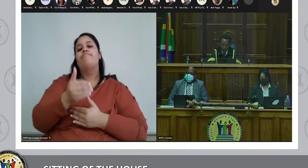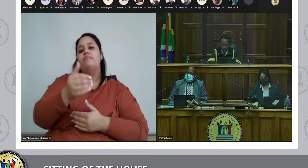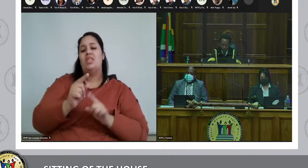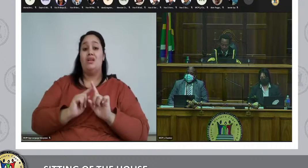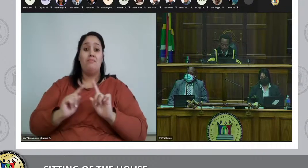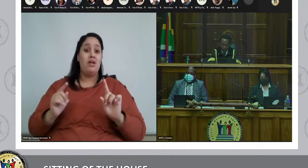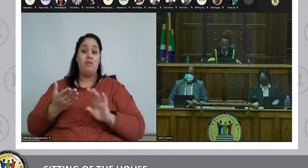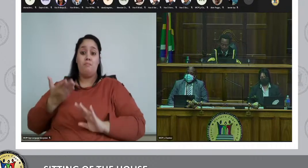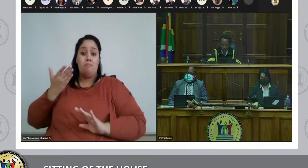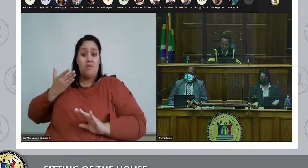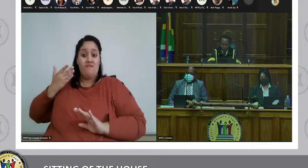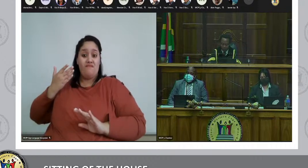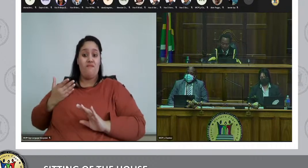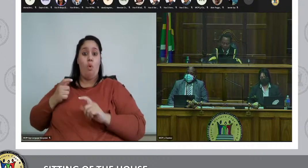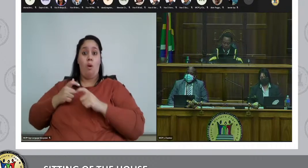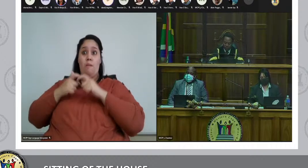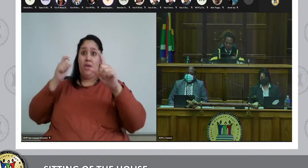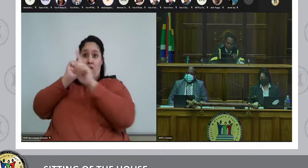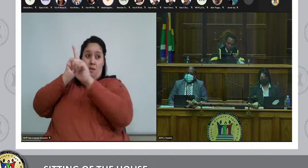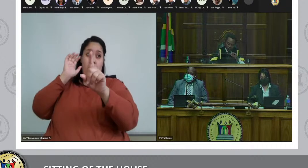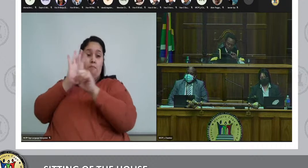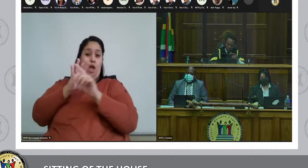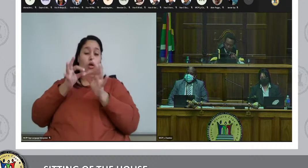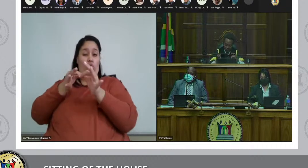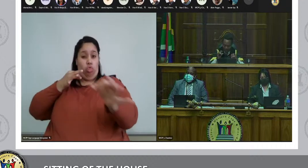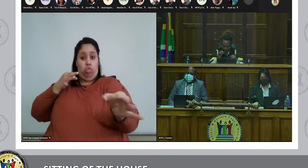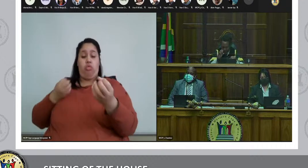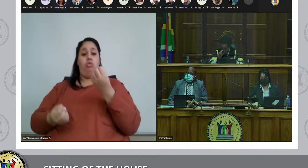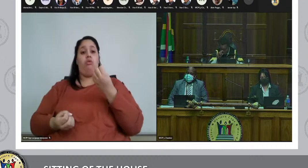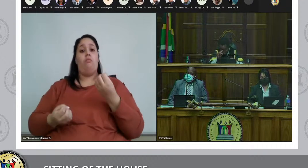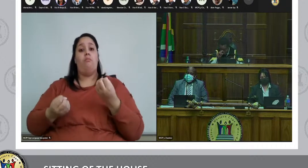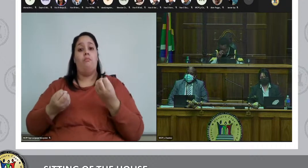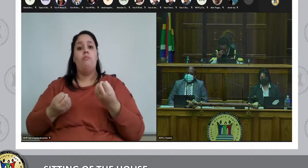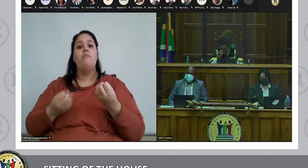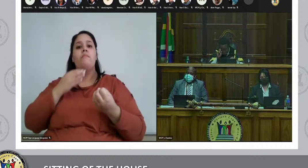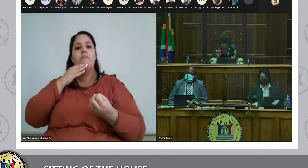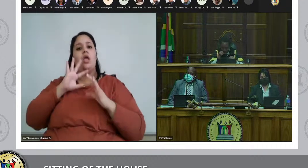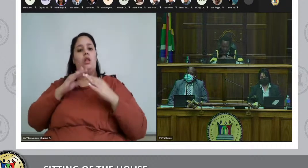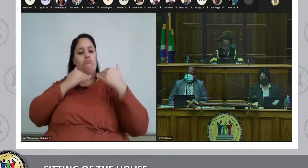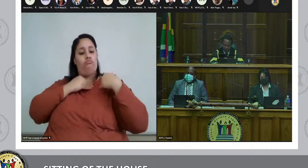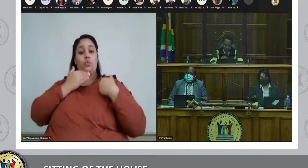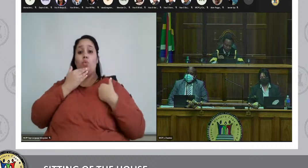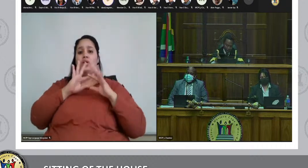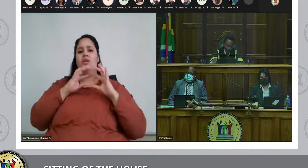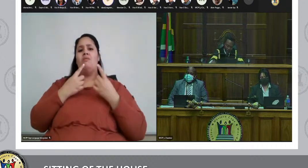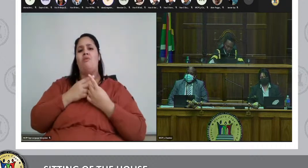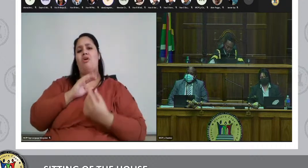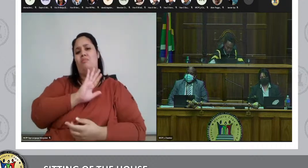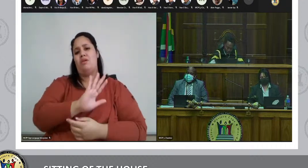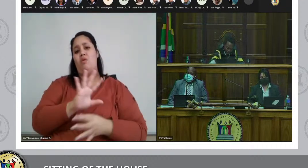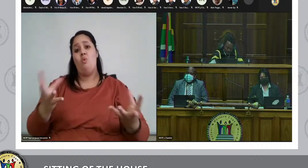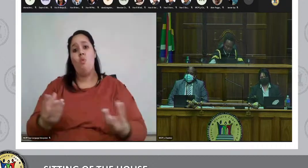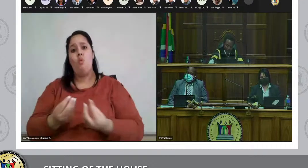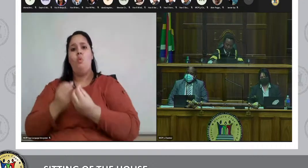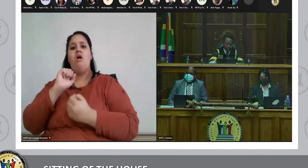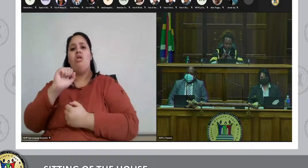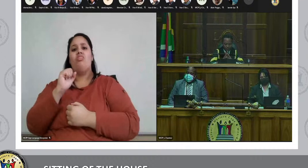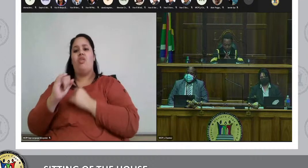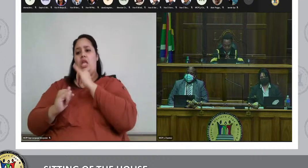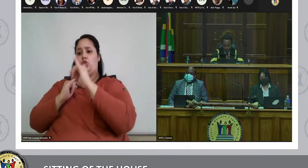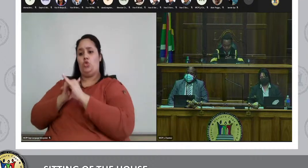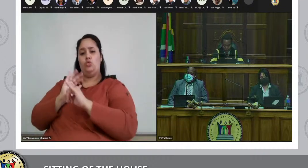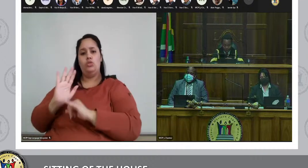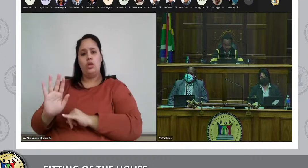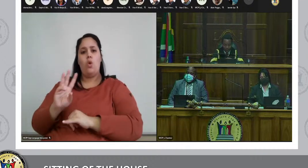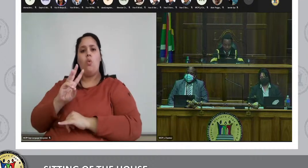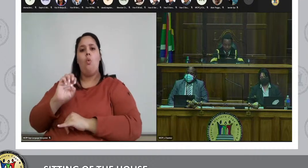Before a major setback comes into the fore once more, it is the duty of this department, together with its entity, Westgrove,